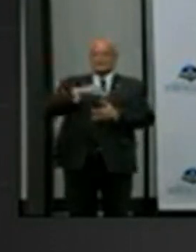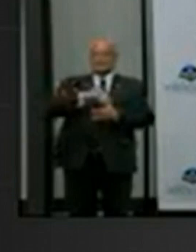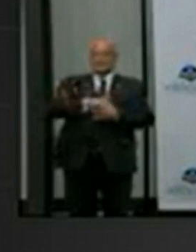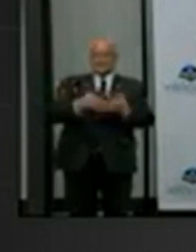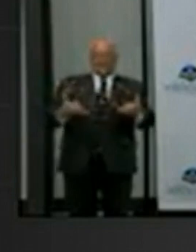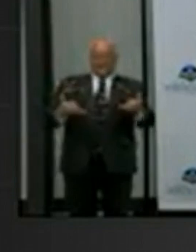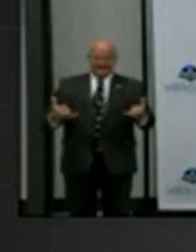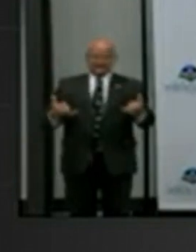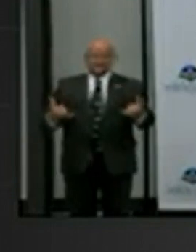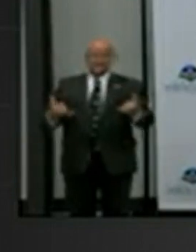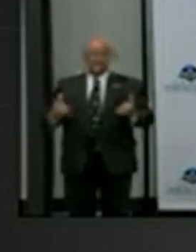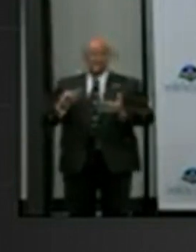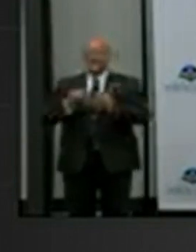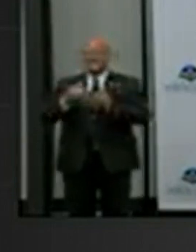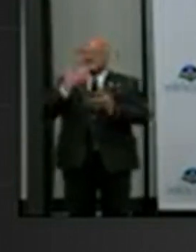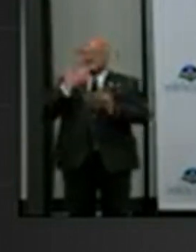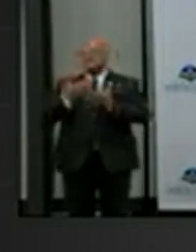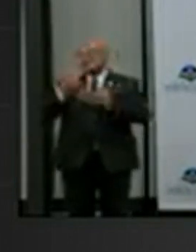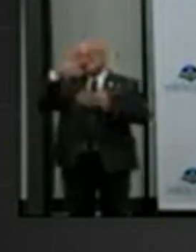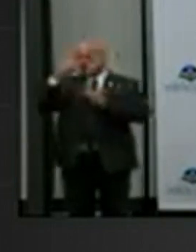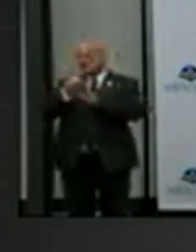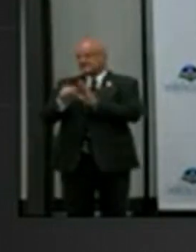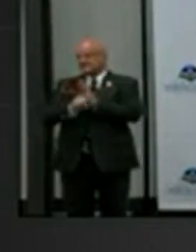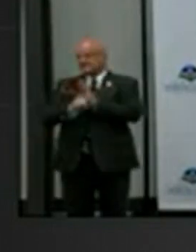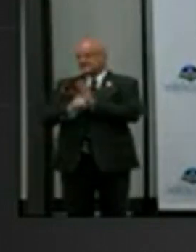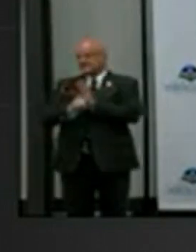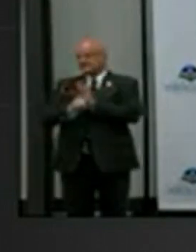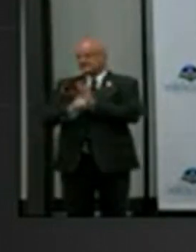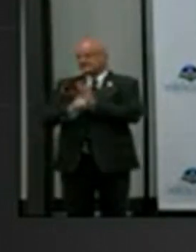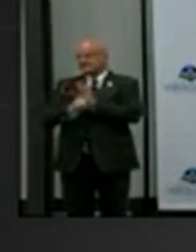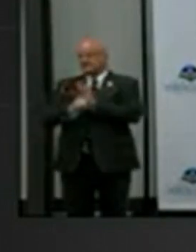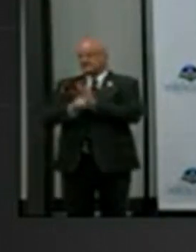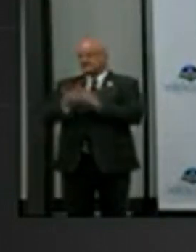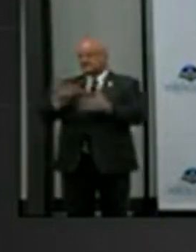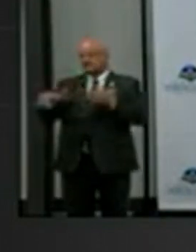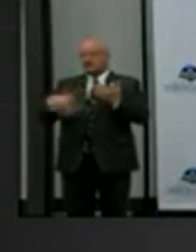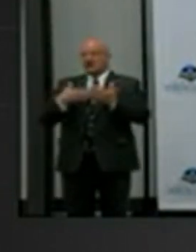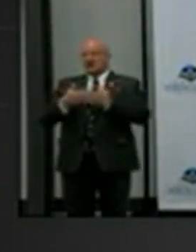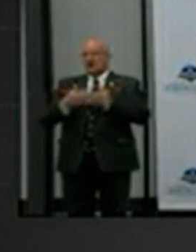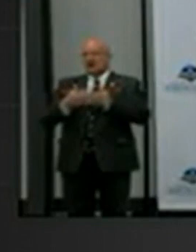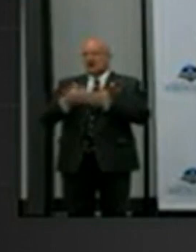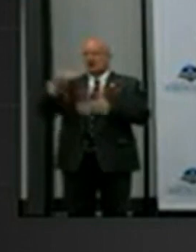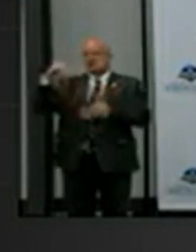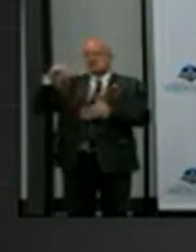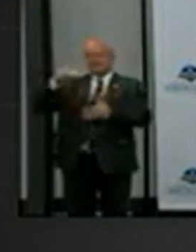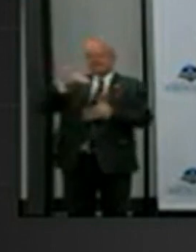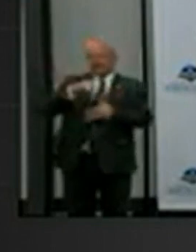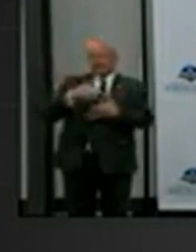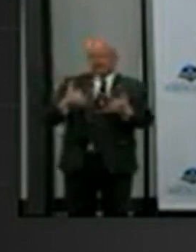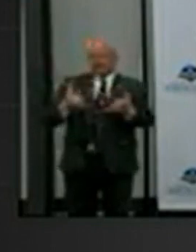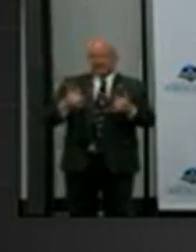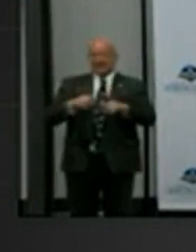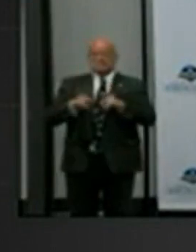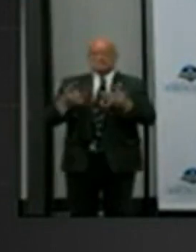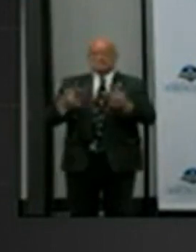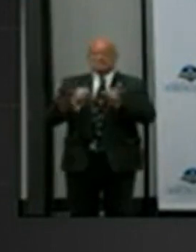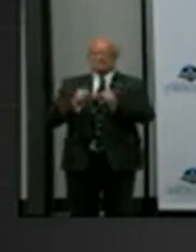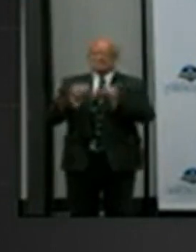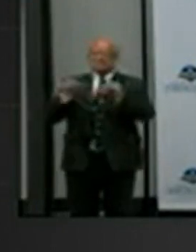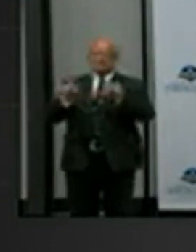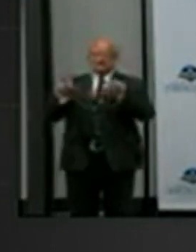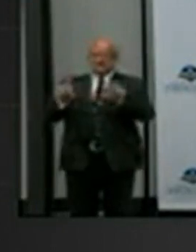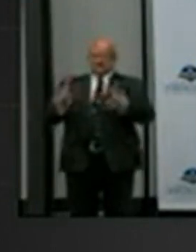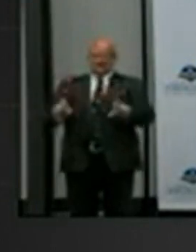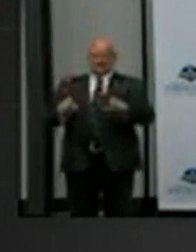right now. And that's a good sign for our state that it's all going in a good direction, but we want to keep